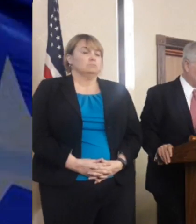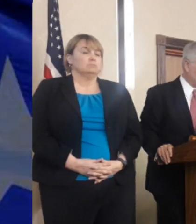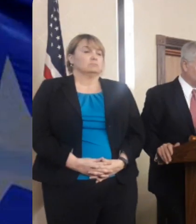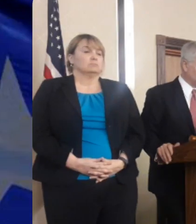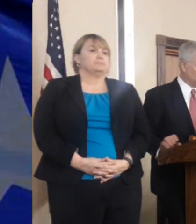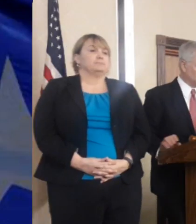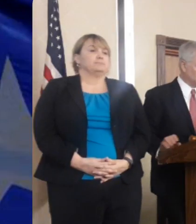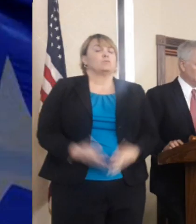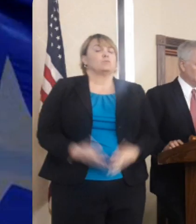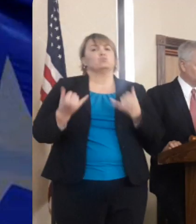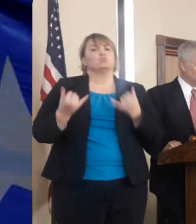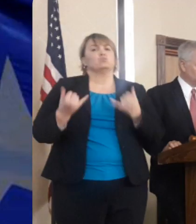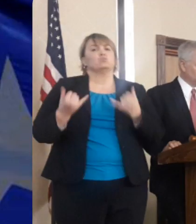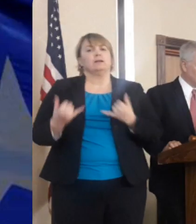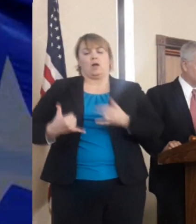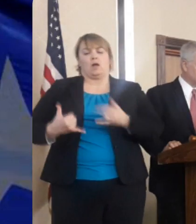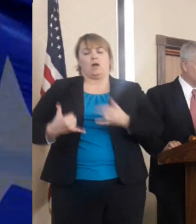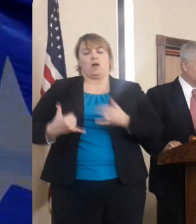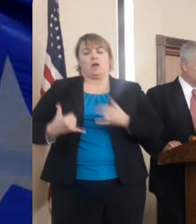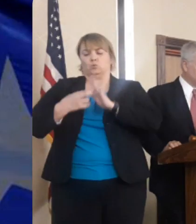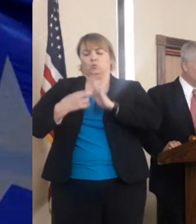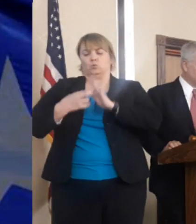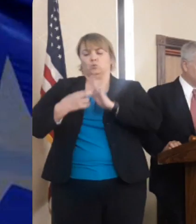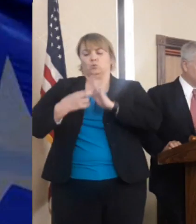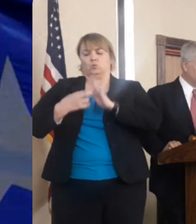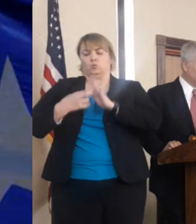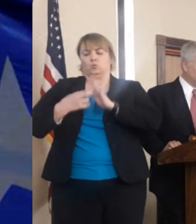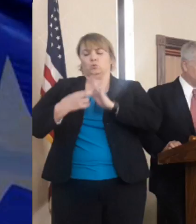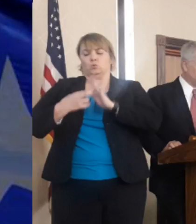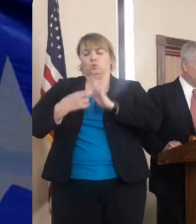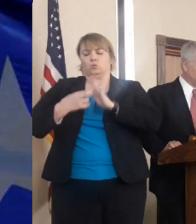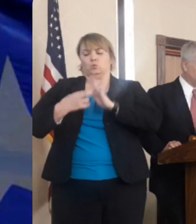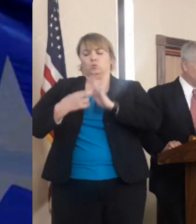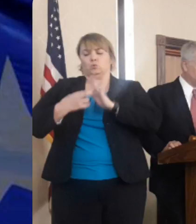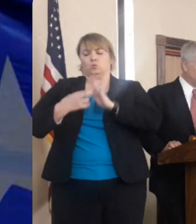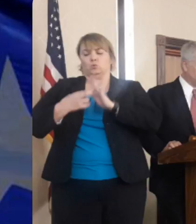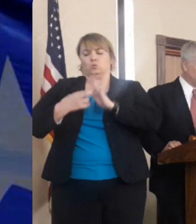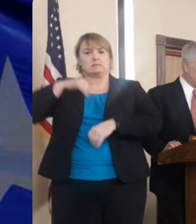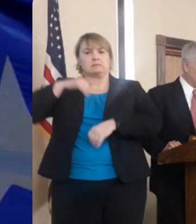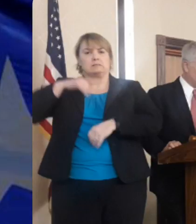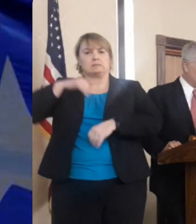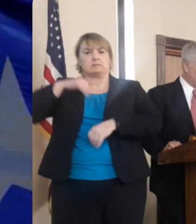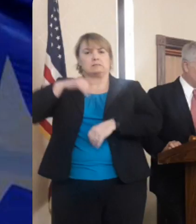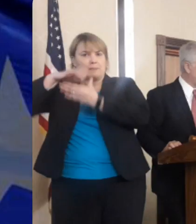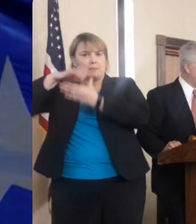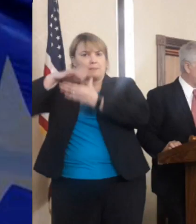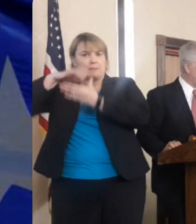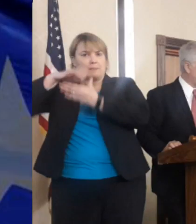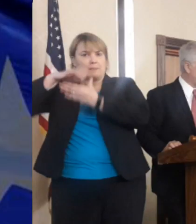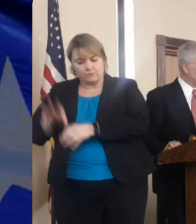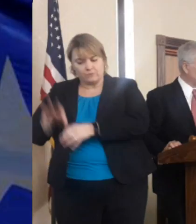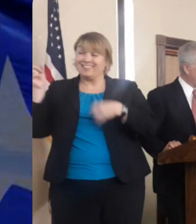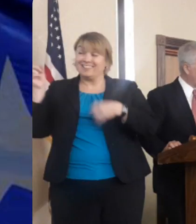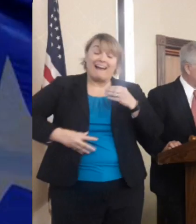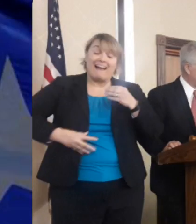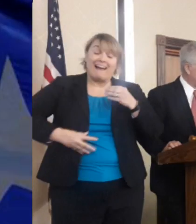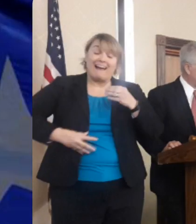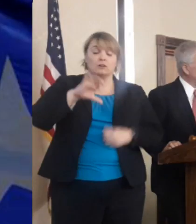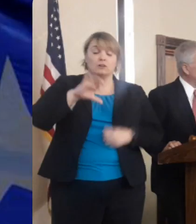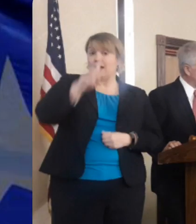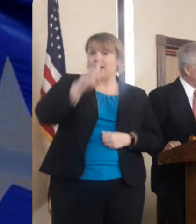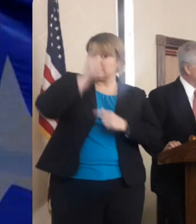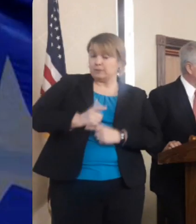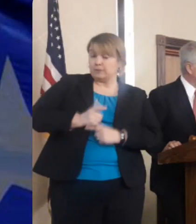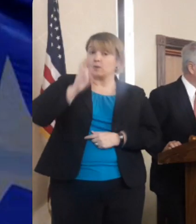eligible, child, sibling, and parent of an elected official or candidate would also not be eligible to vote on the